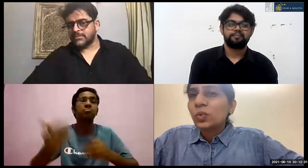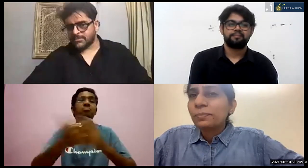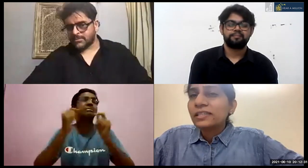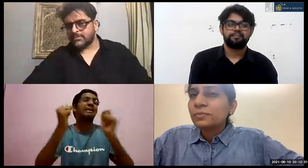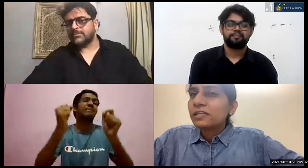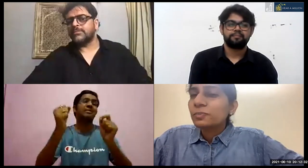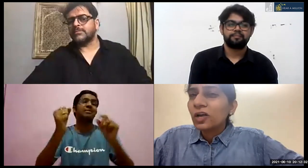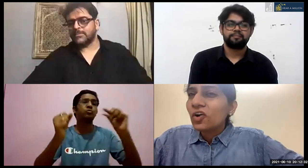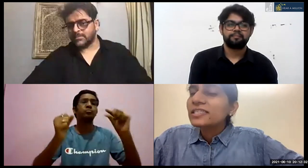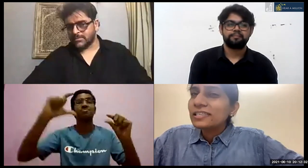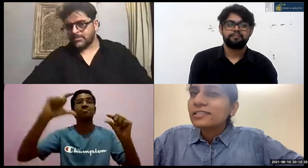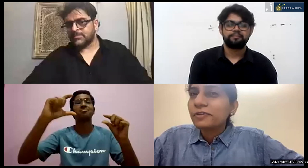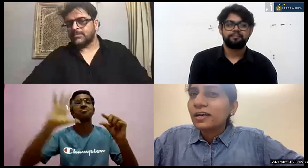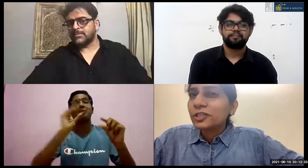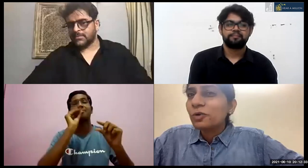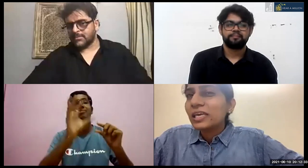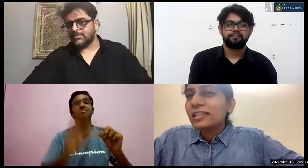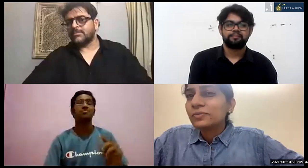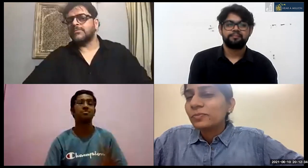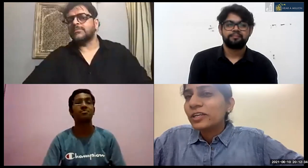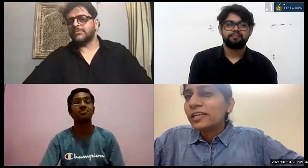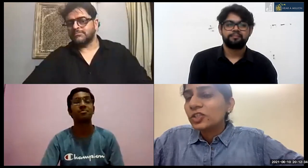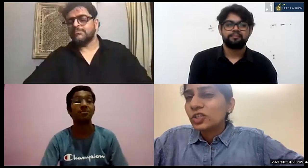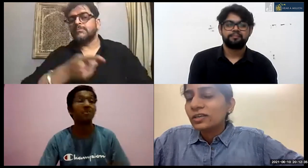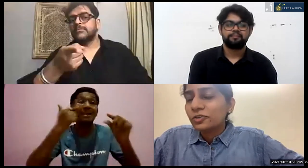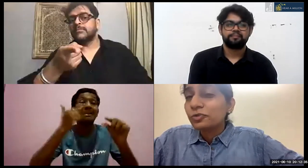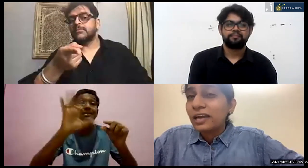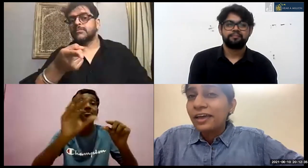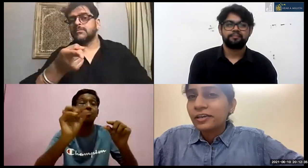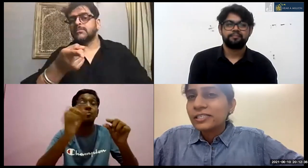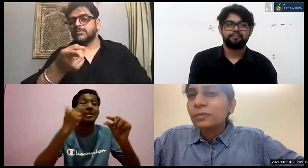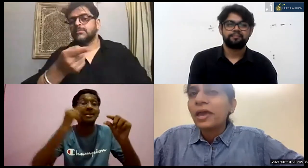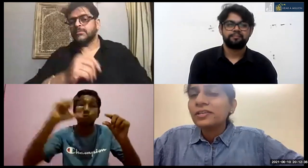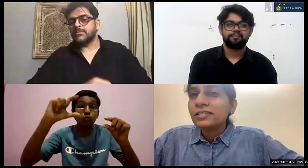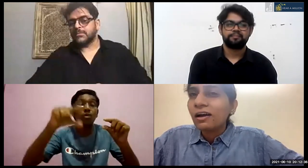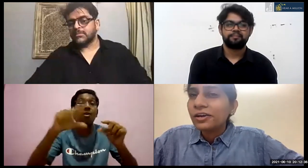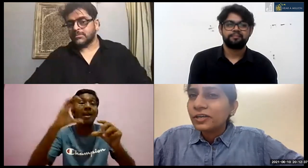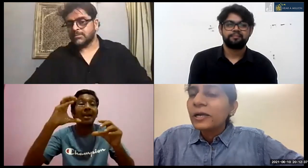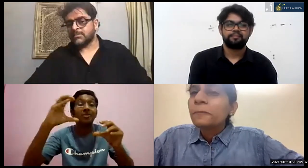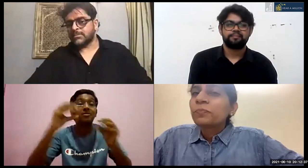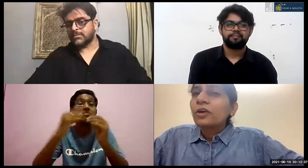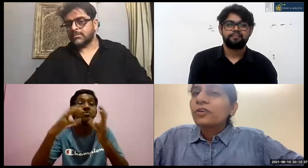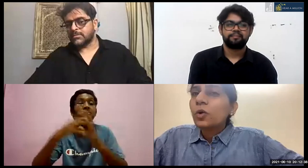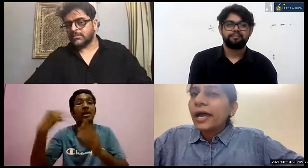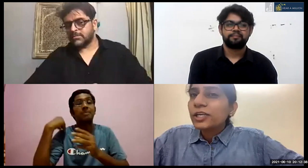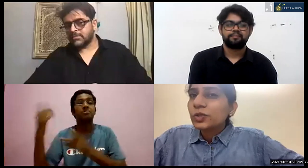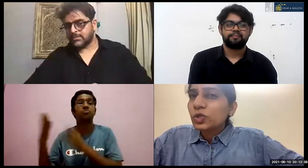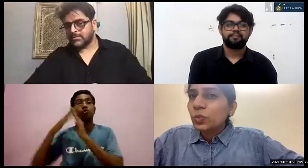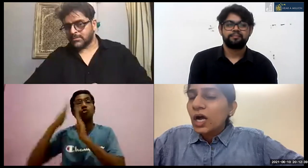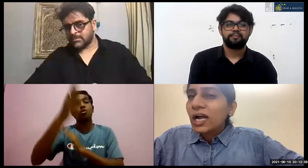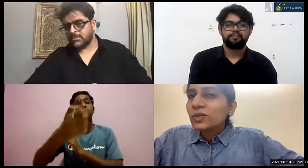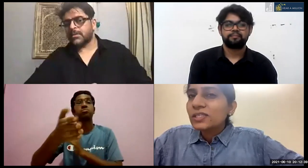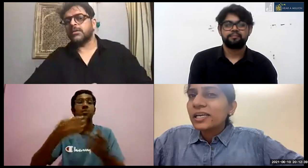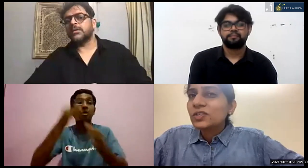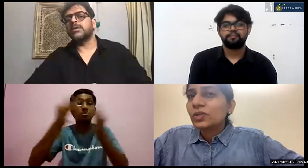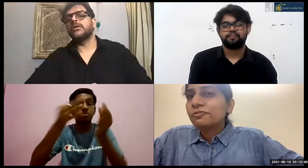ones who absent themselves, because it is difficult, being in the village, rural areas, the parents are required to go to